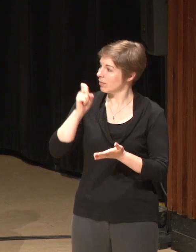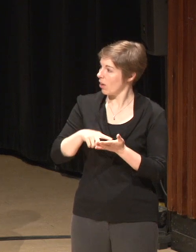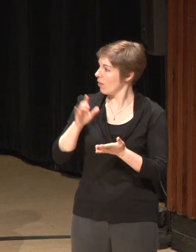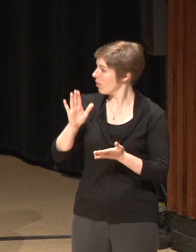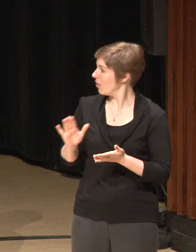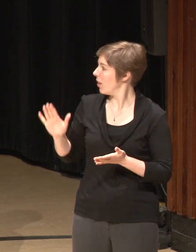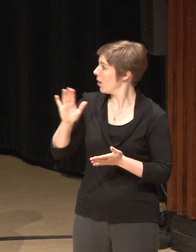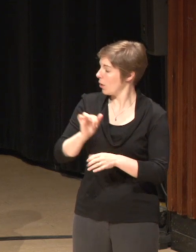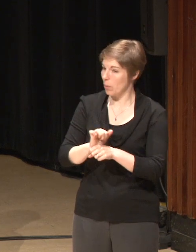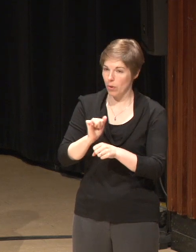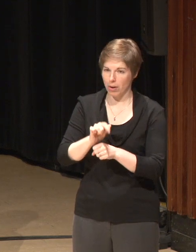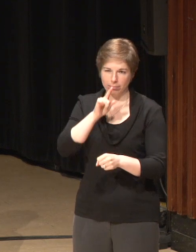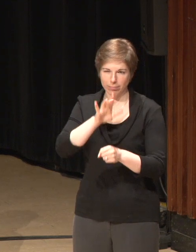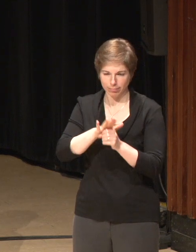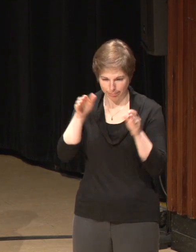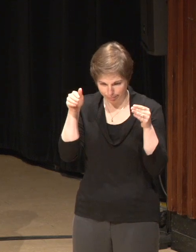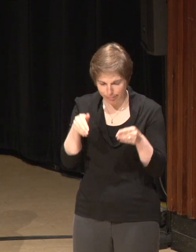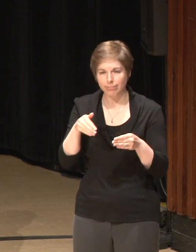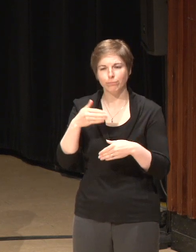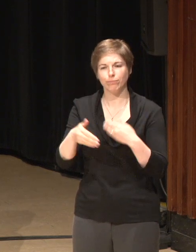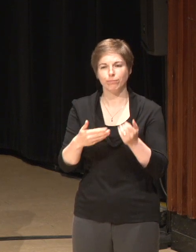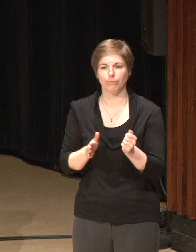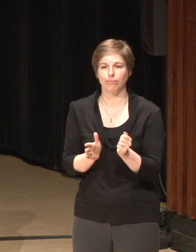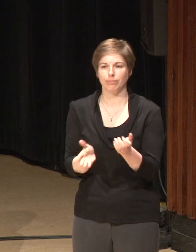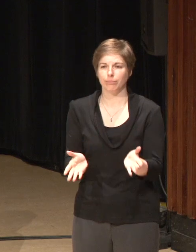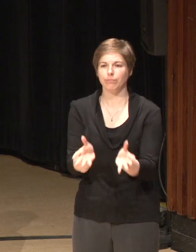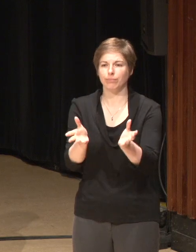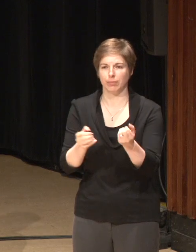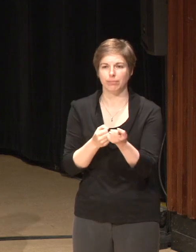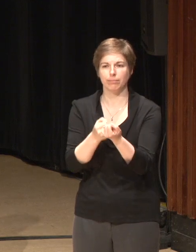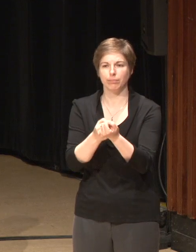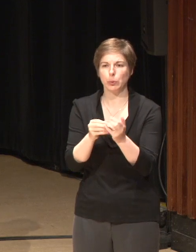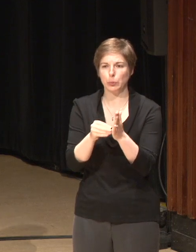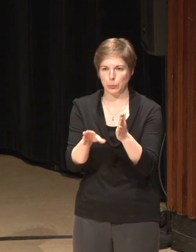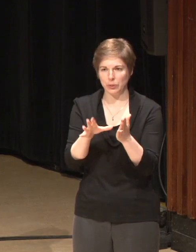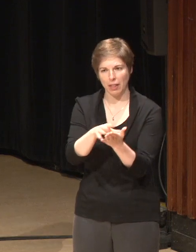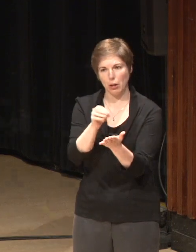and their commitment to teaching and learning. Can you please stand?